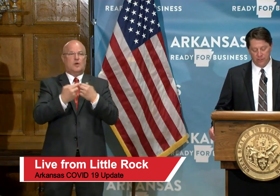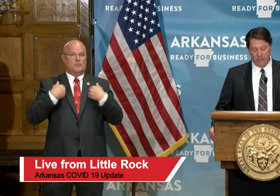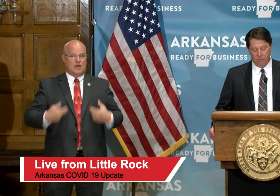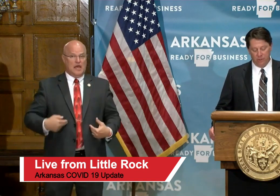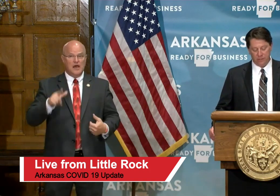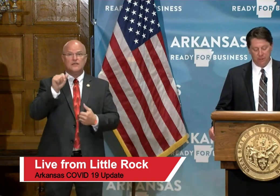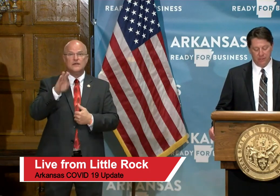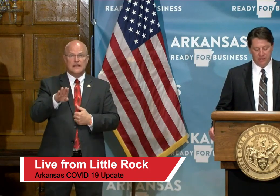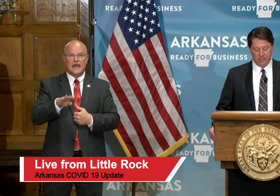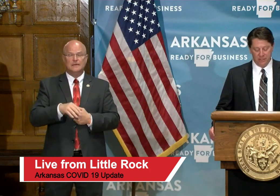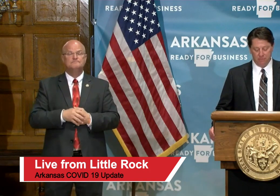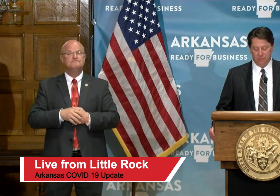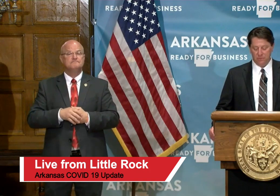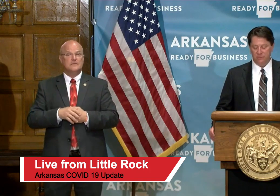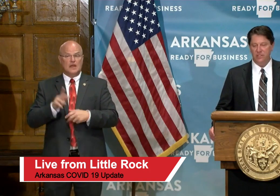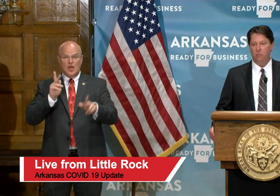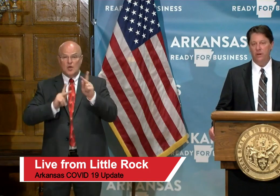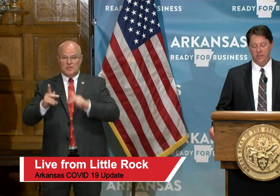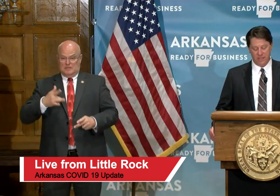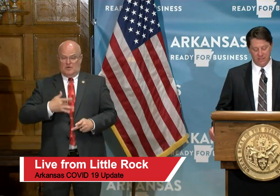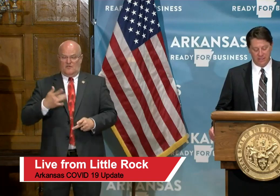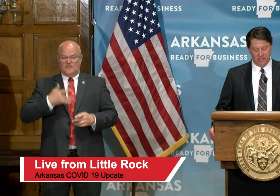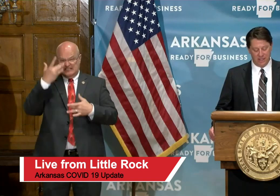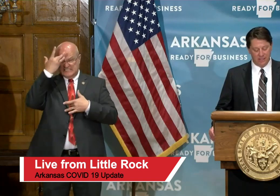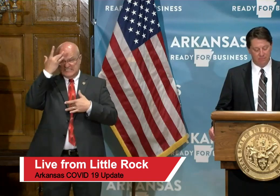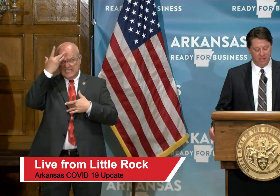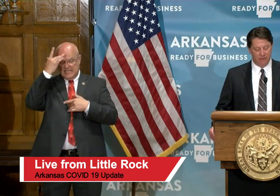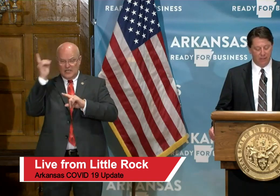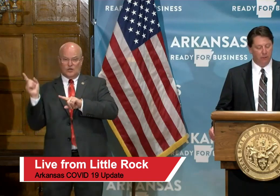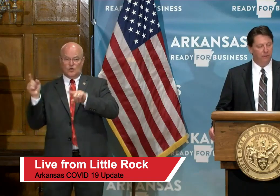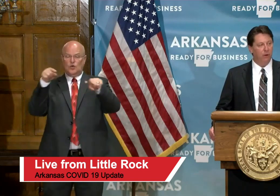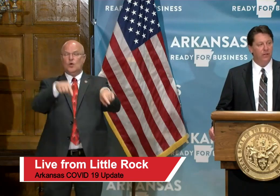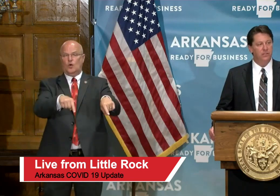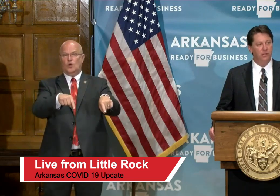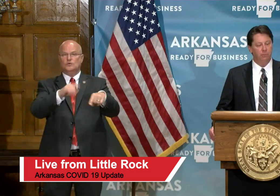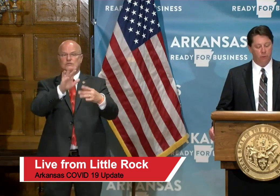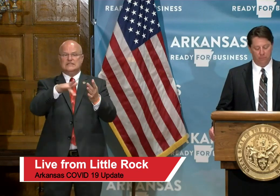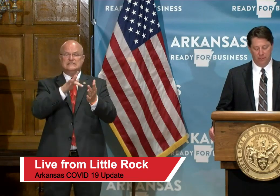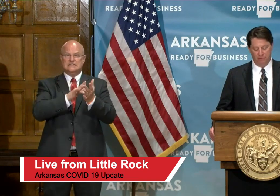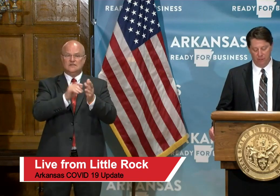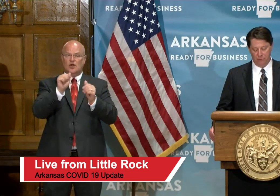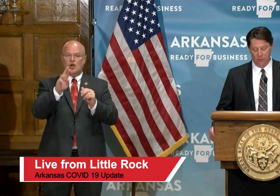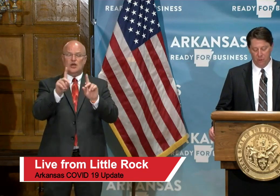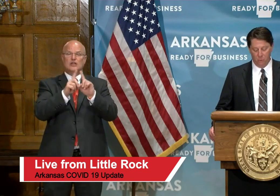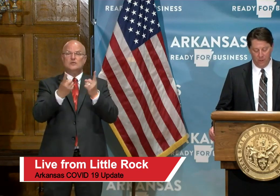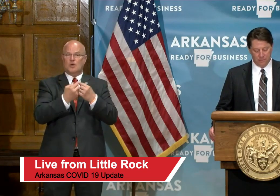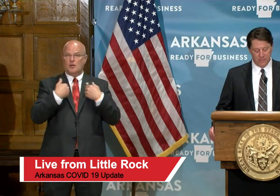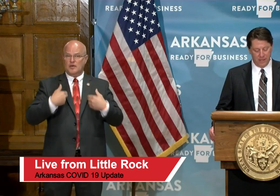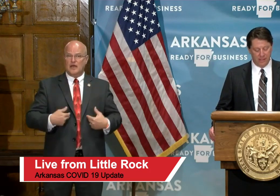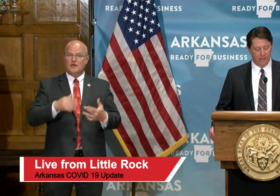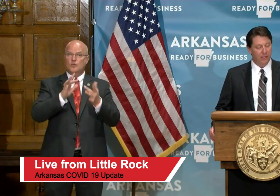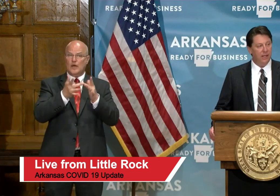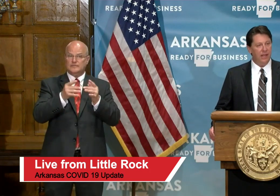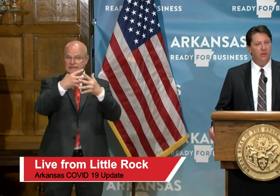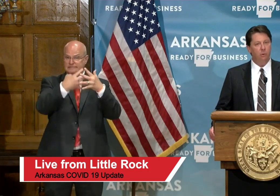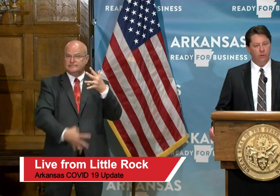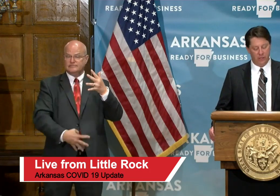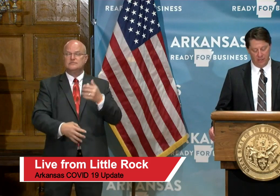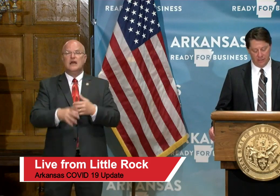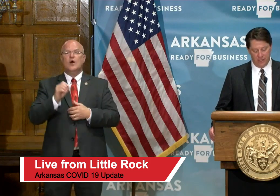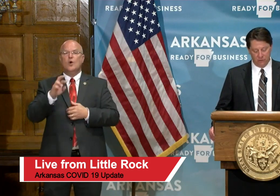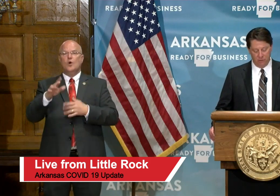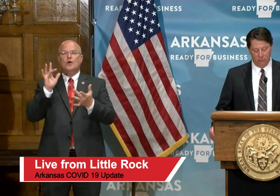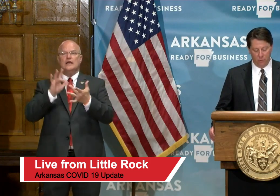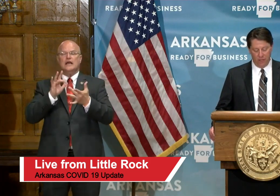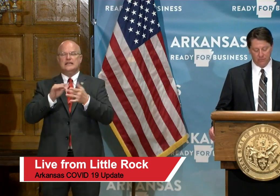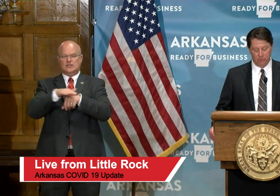We encourage anyone experiencing symptoms to visit one of the testing sites made available on the Arkansas Department of Health website and/or